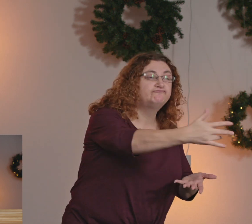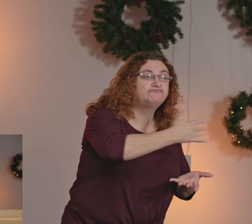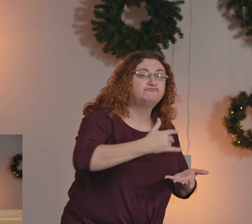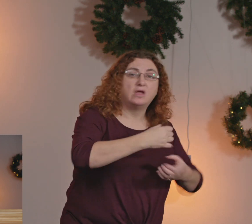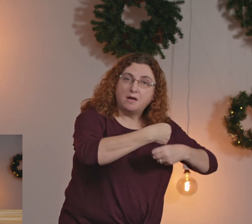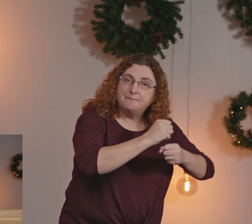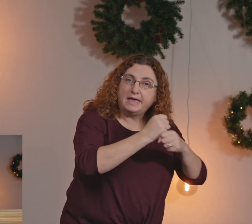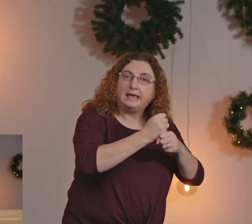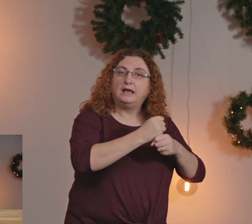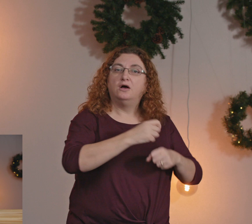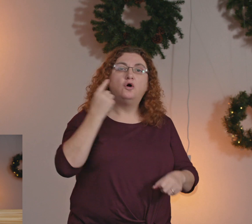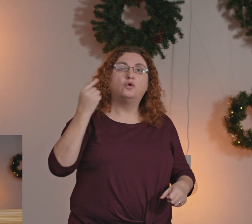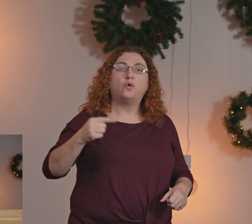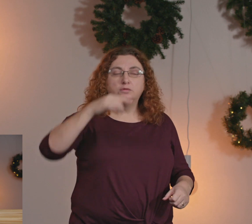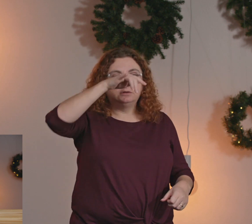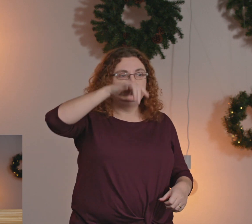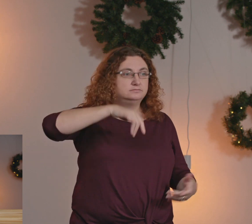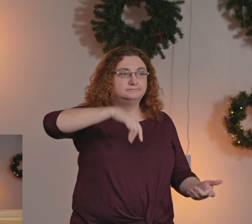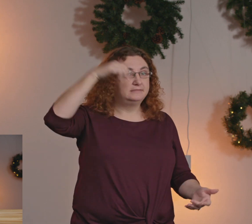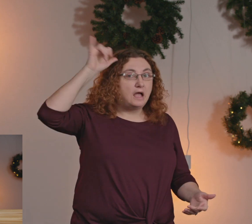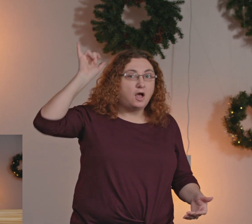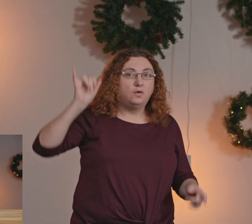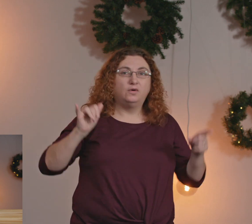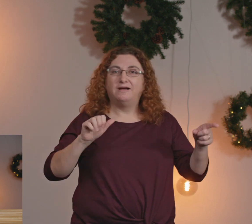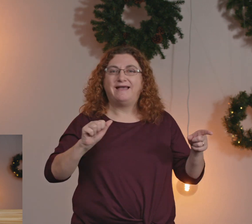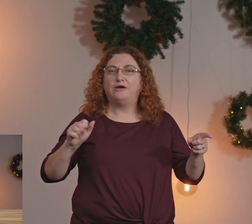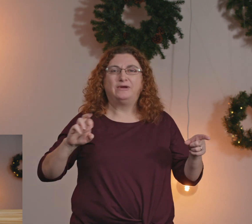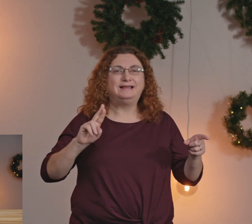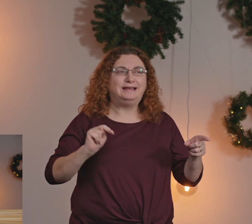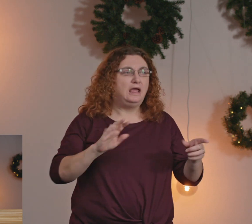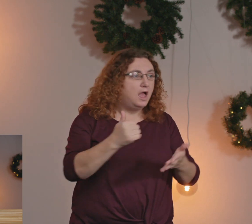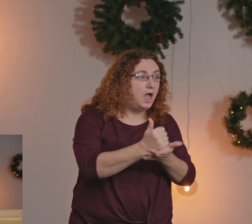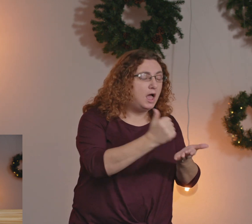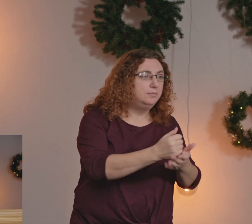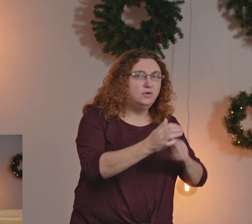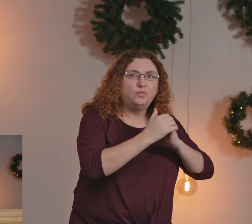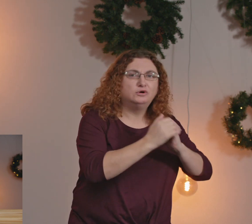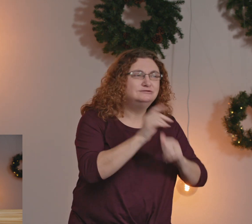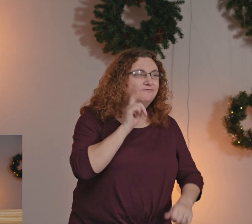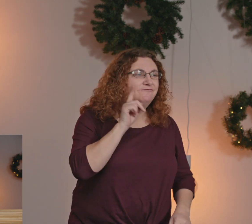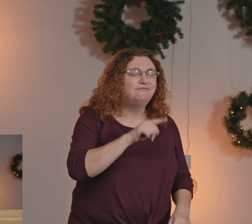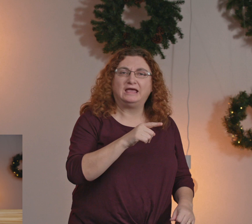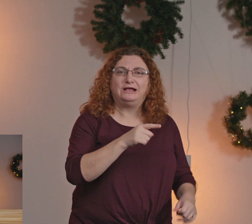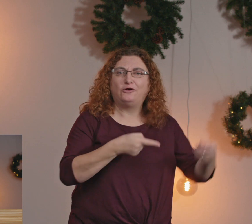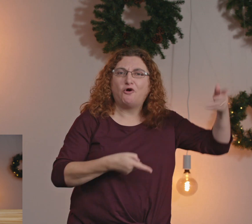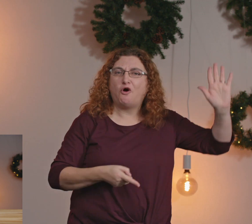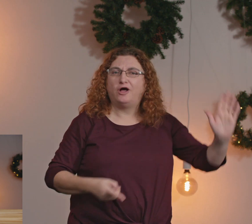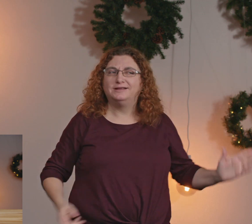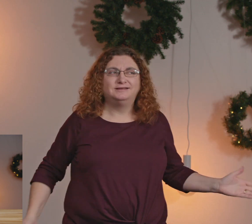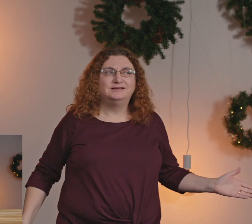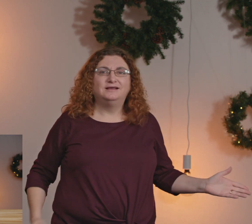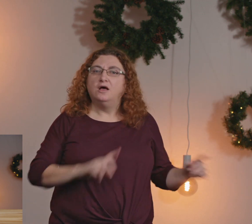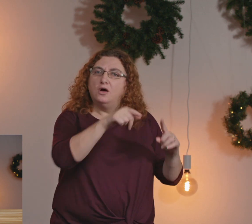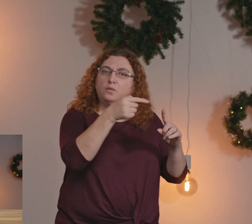being a foolish pastor as he was, he enabled them and helped them to make this calf, and then once the